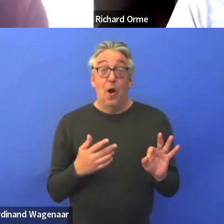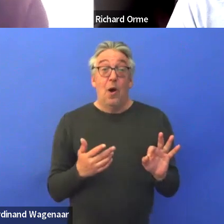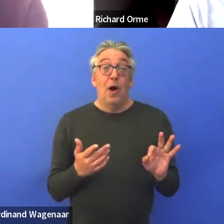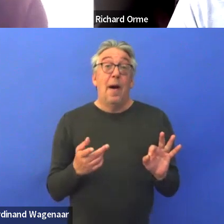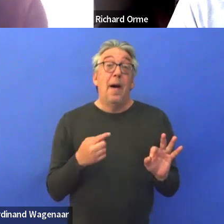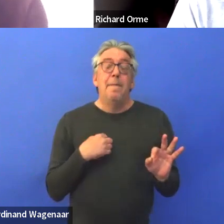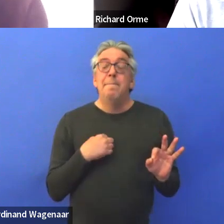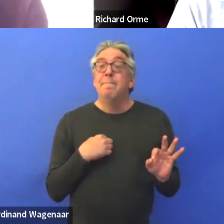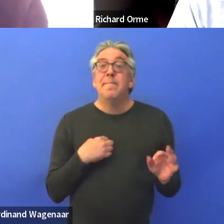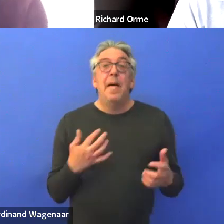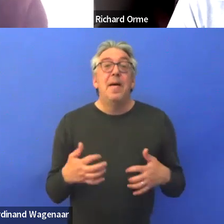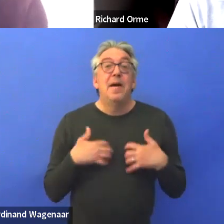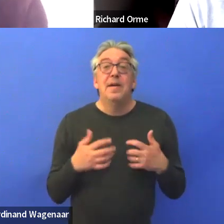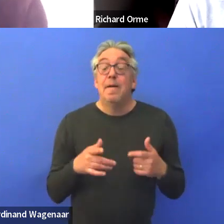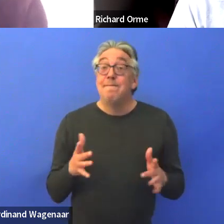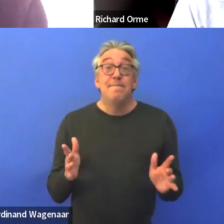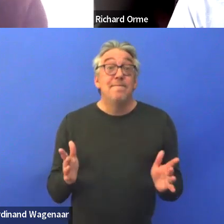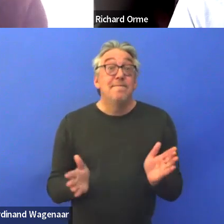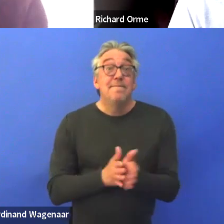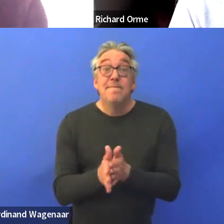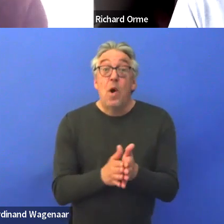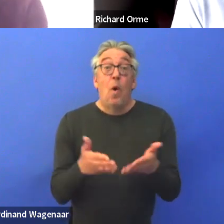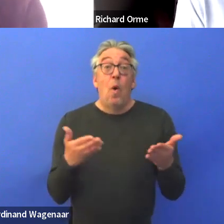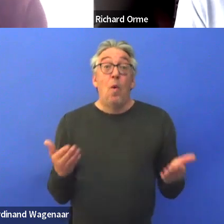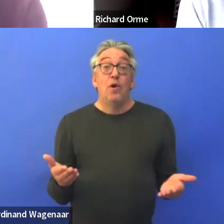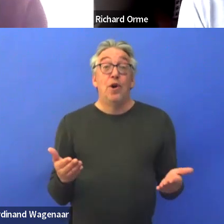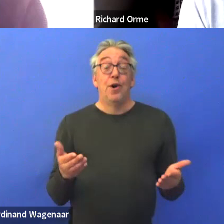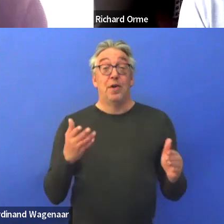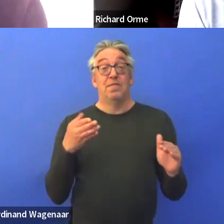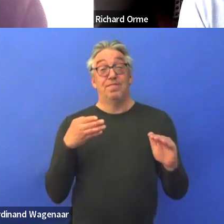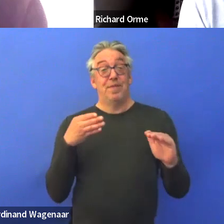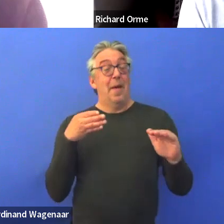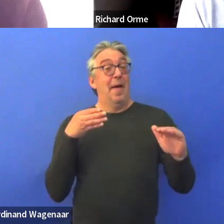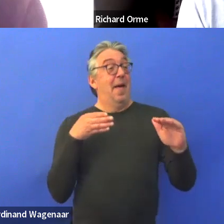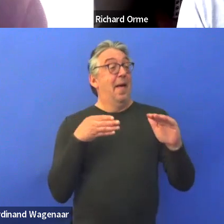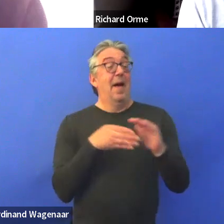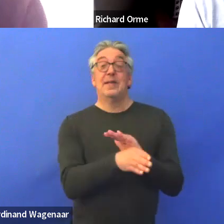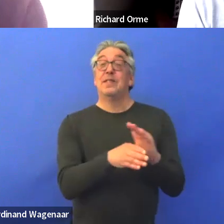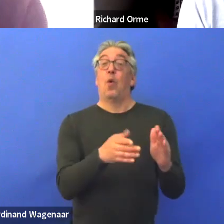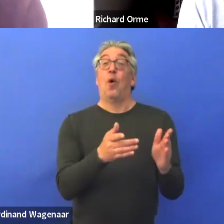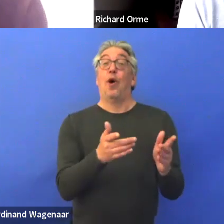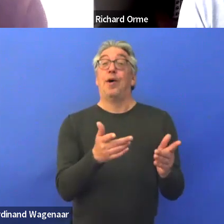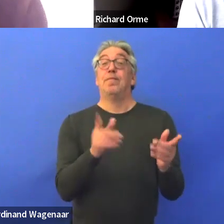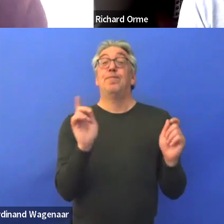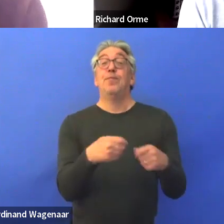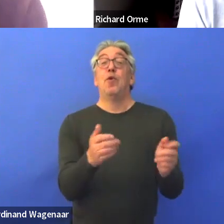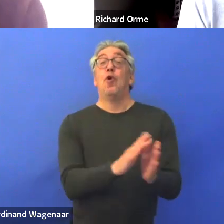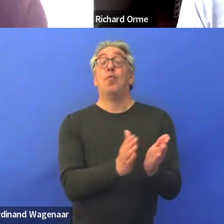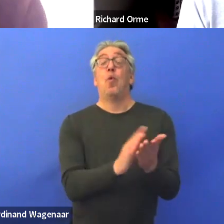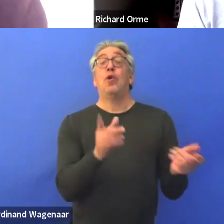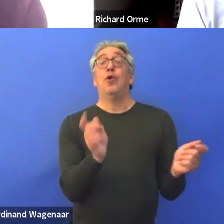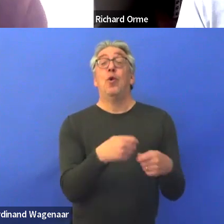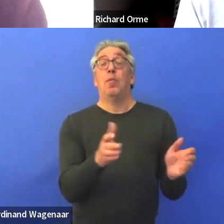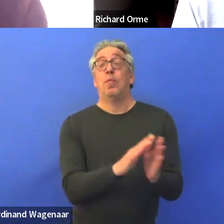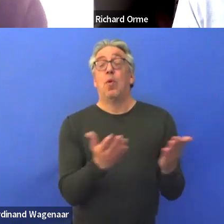not just access to novels and what we call trade books, simple books. Access to this really